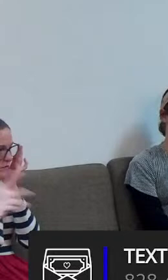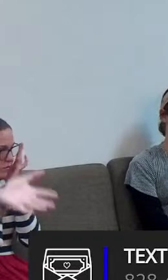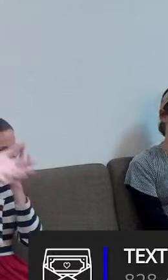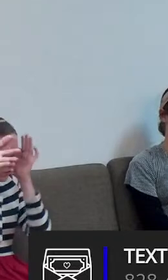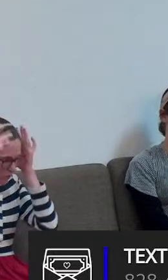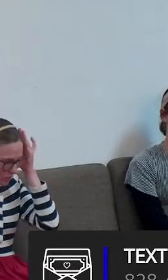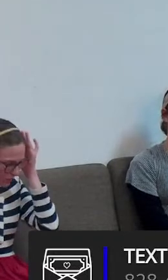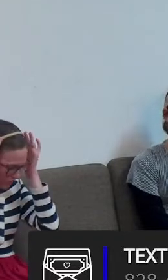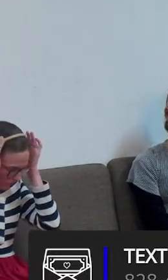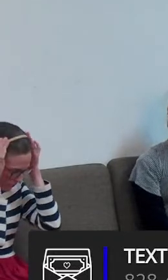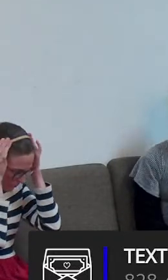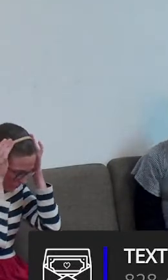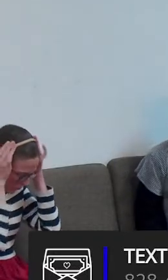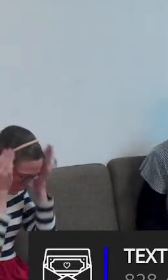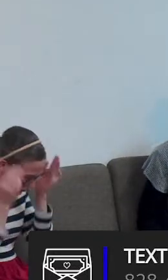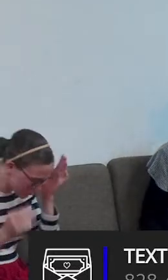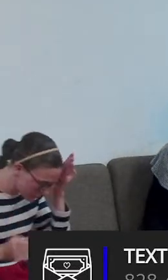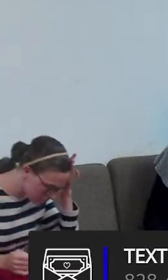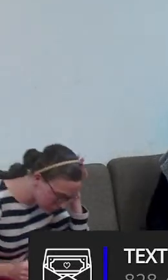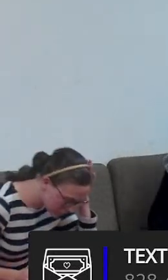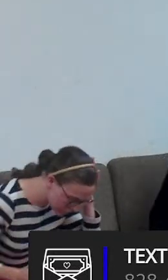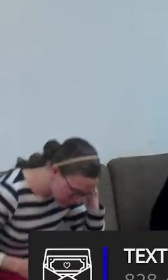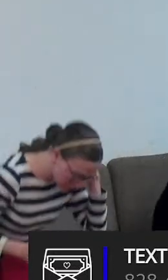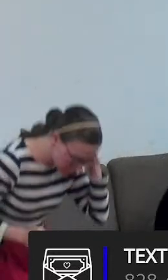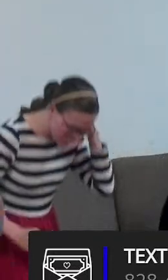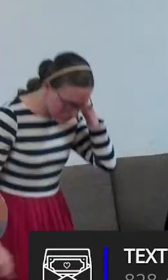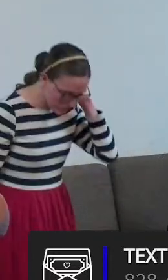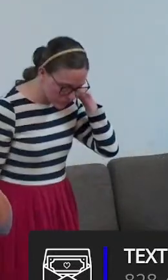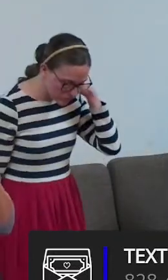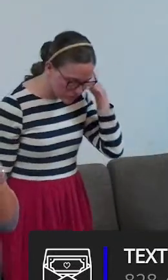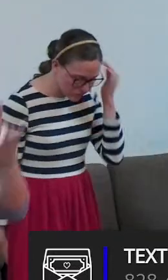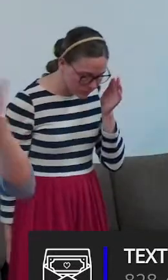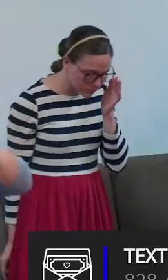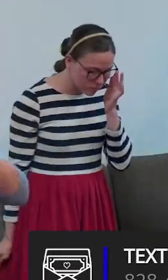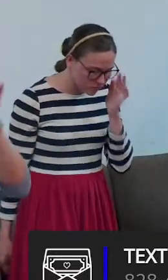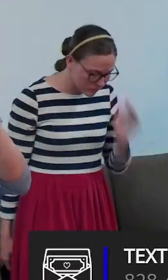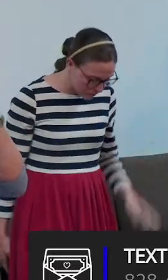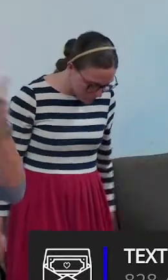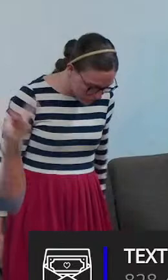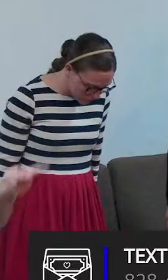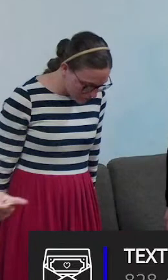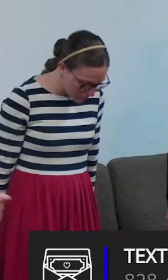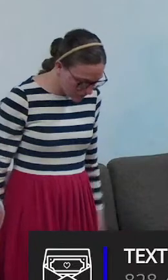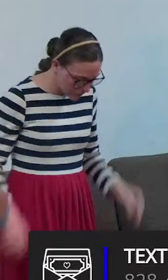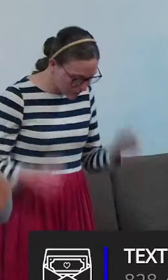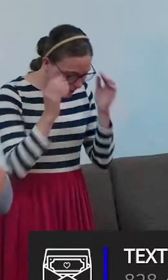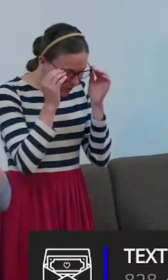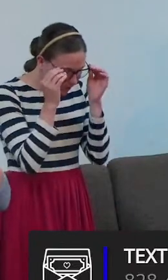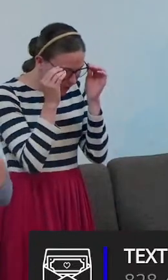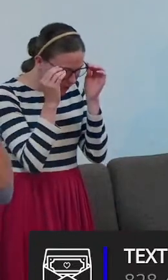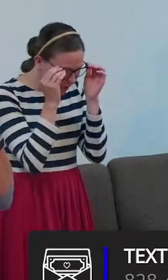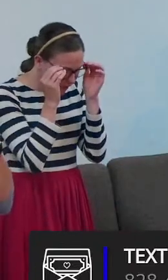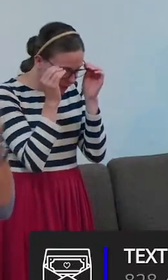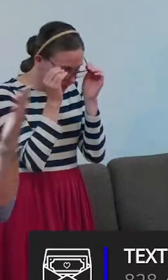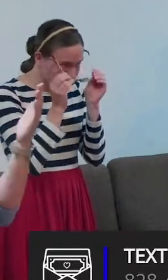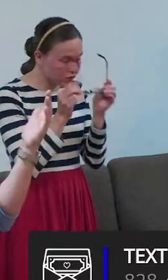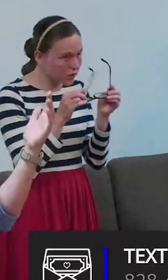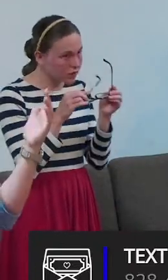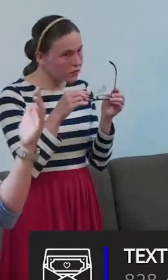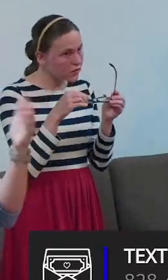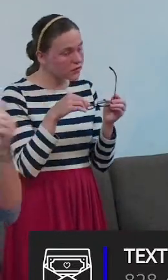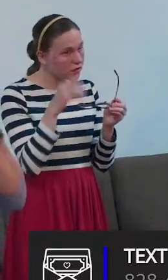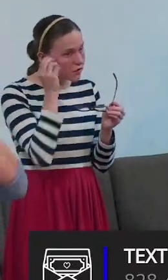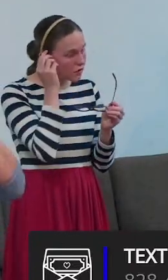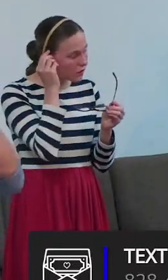here together. Let's just lift up our voice one more time. God, we love you in this place. Oh, we thank you tonight, Lord. God, we thank you for